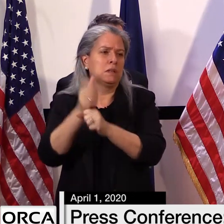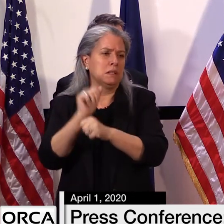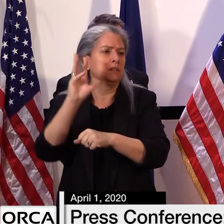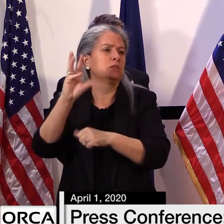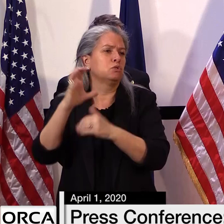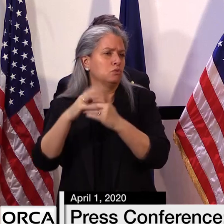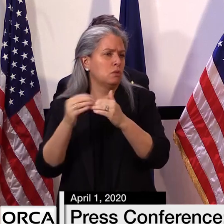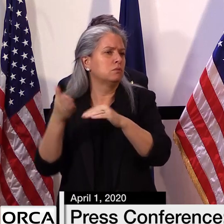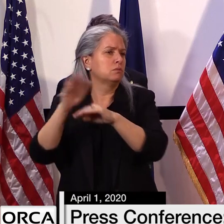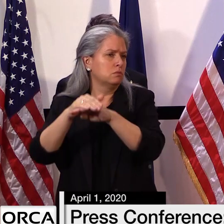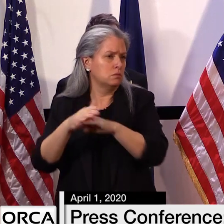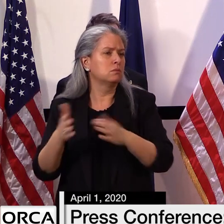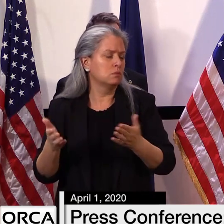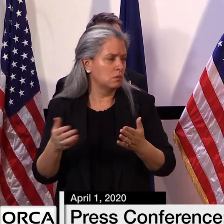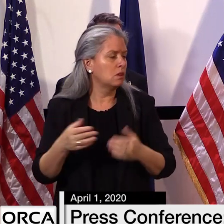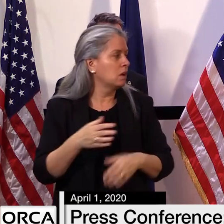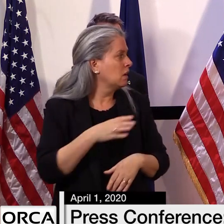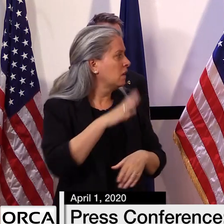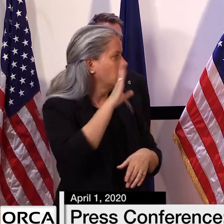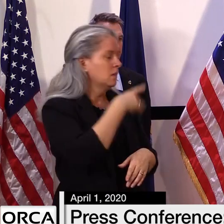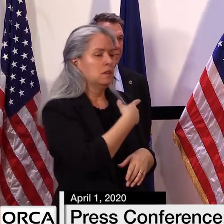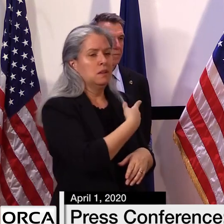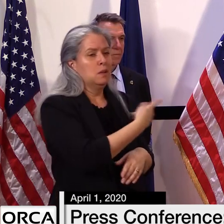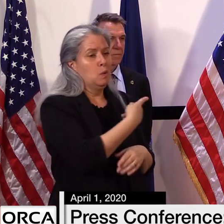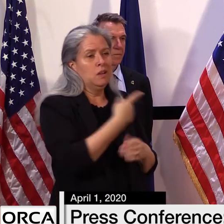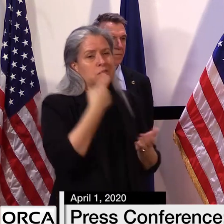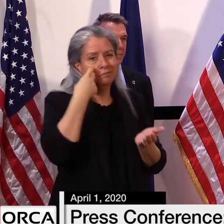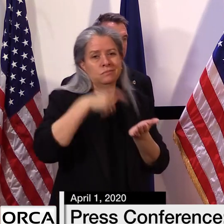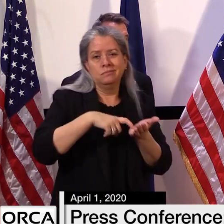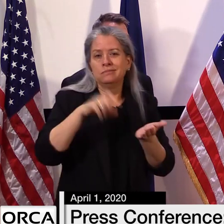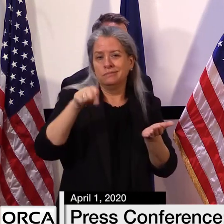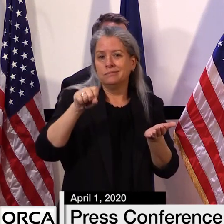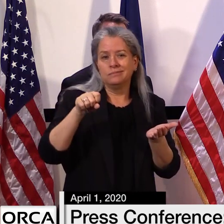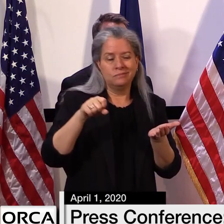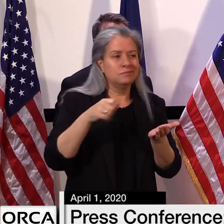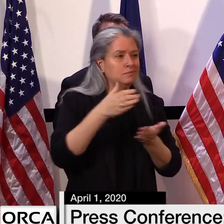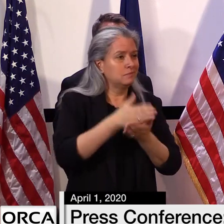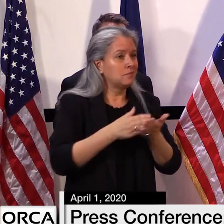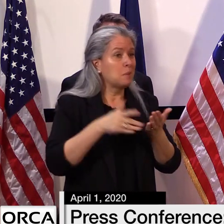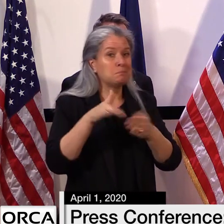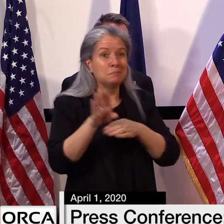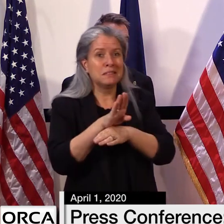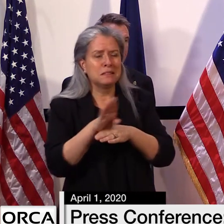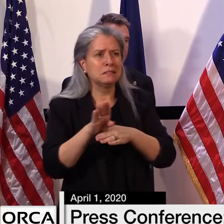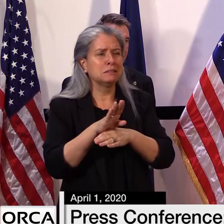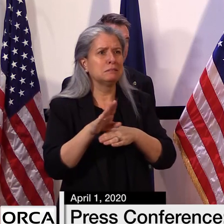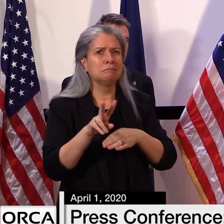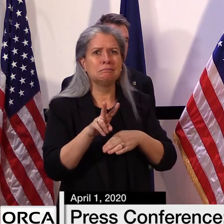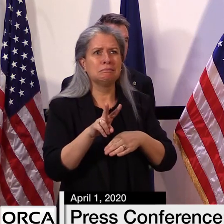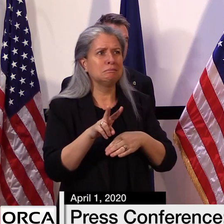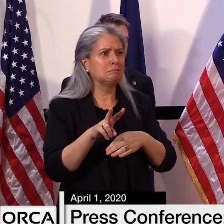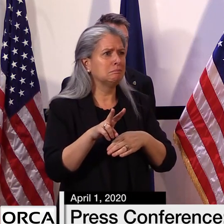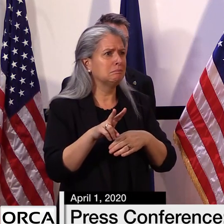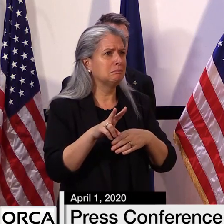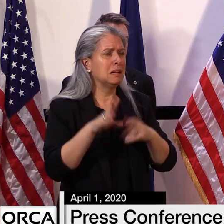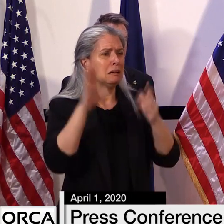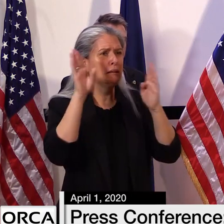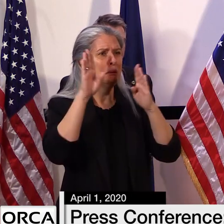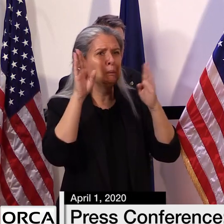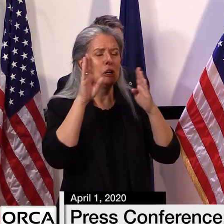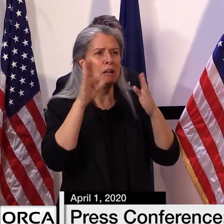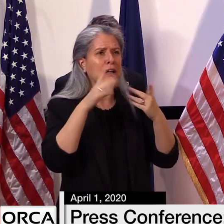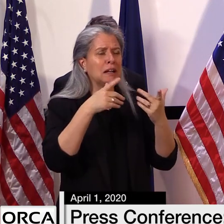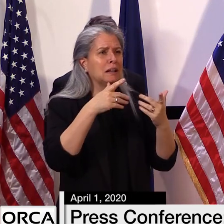we recognize, and Secretary Curley can speak to this, that that may pose a concern for businesses who are out there. And I